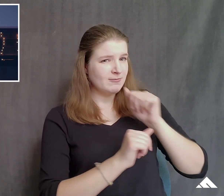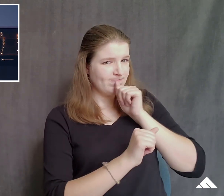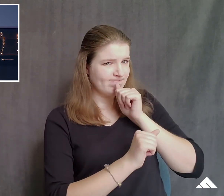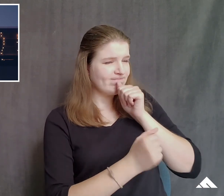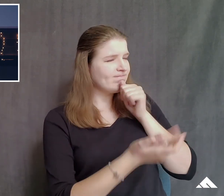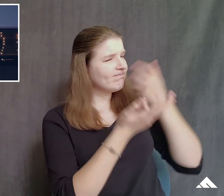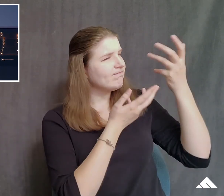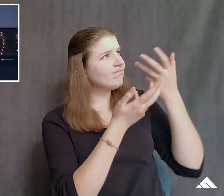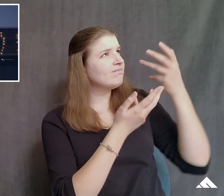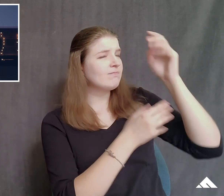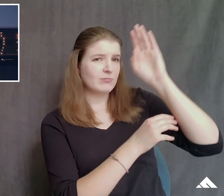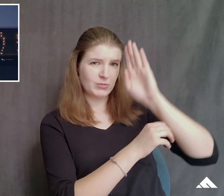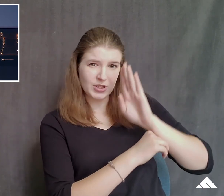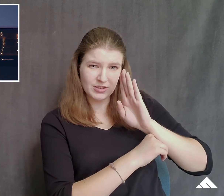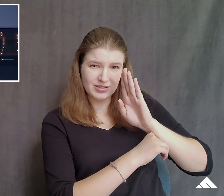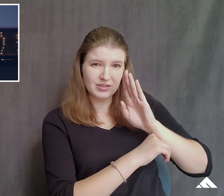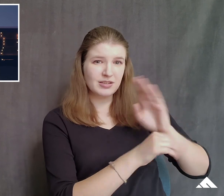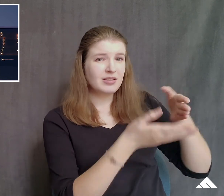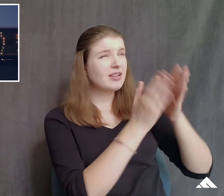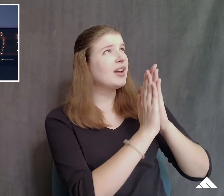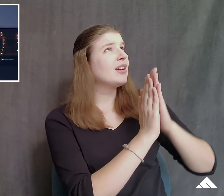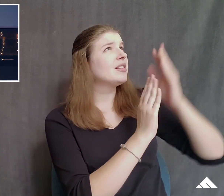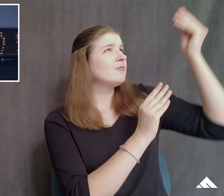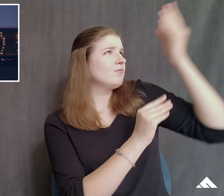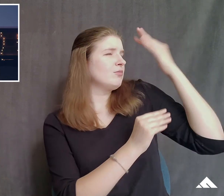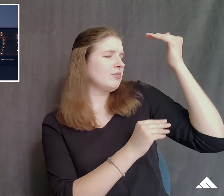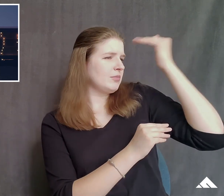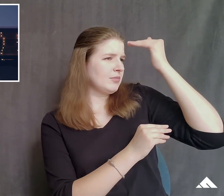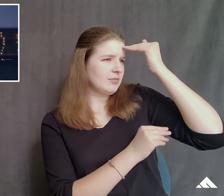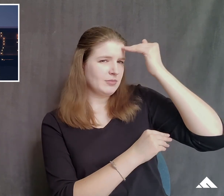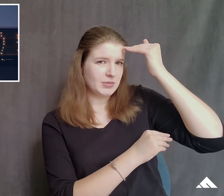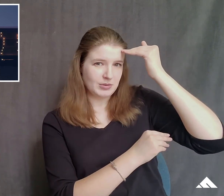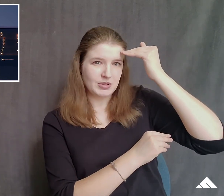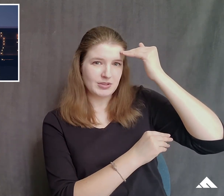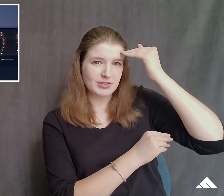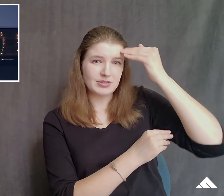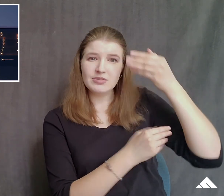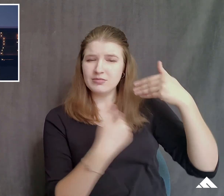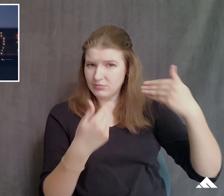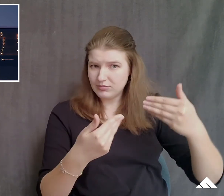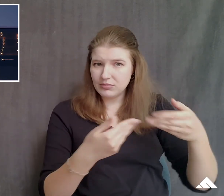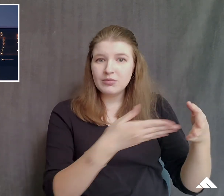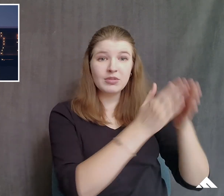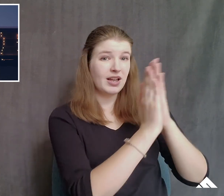him to bring to your awareness. Here's what I'm going to ask you to do. Ask him to bring to your awareness